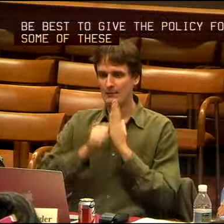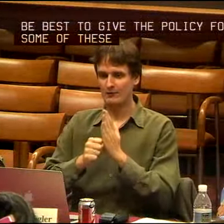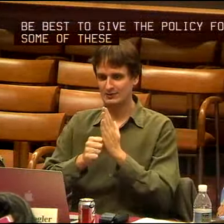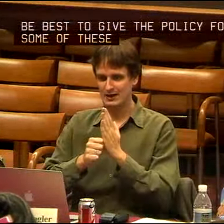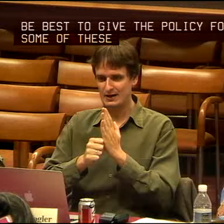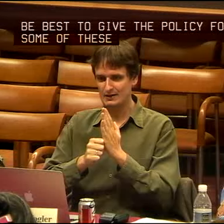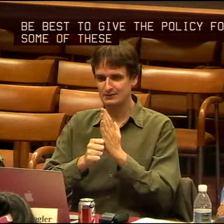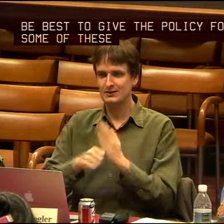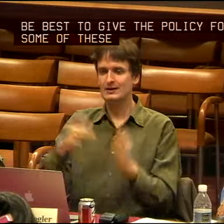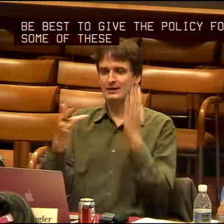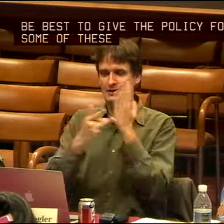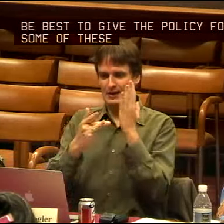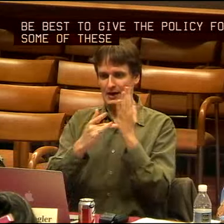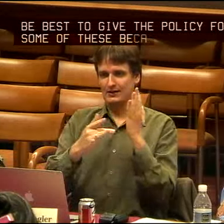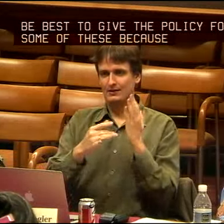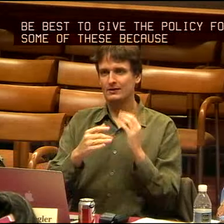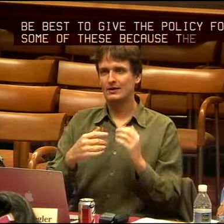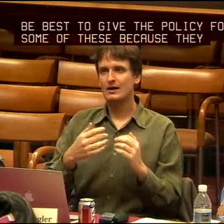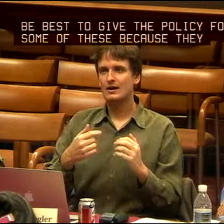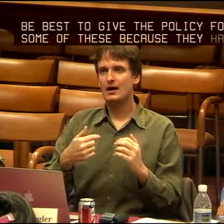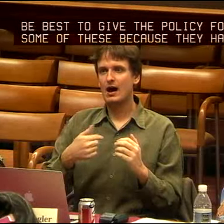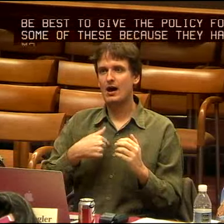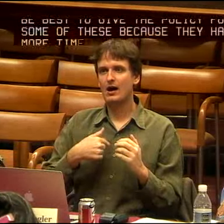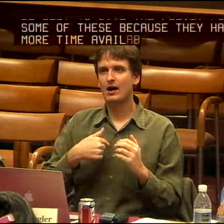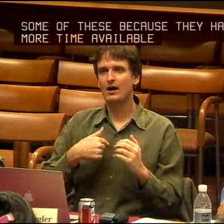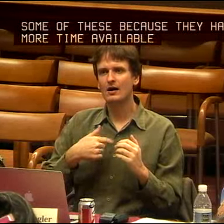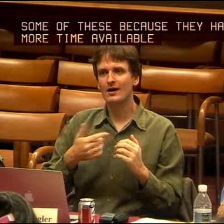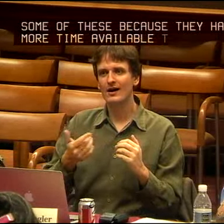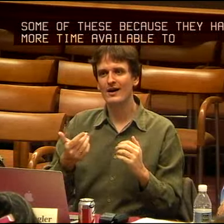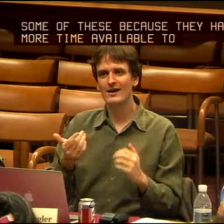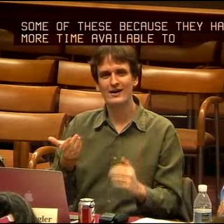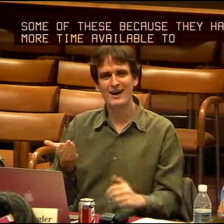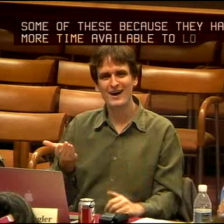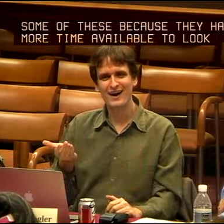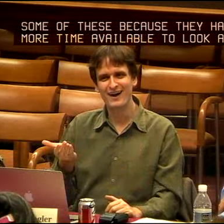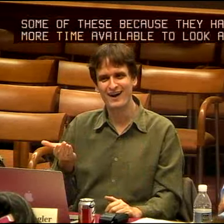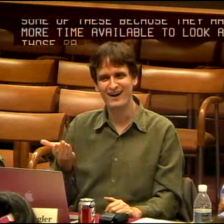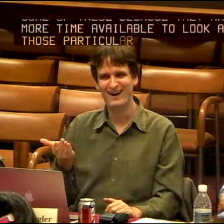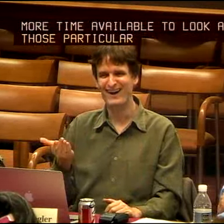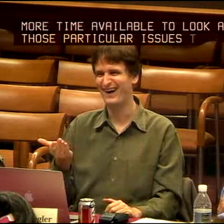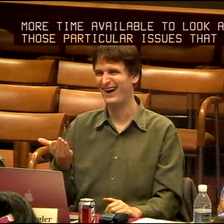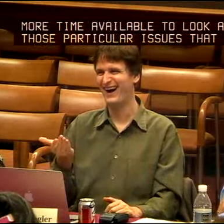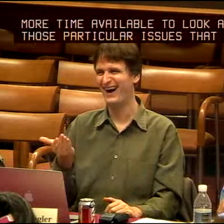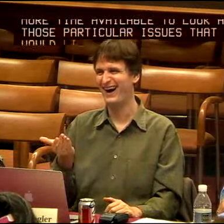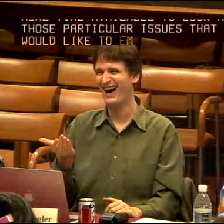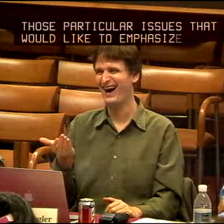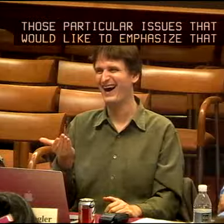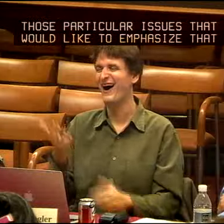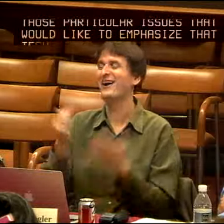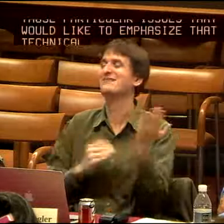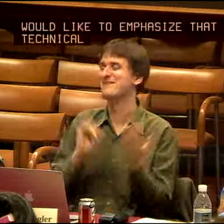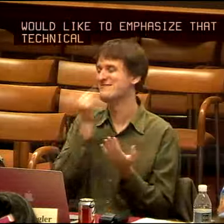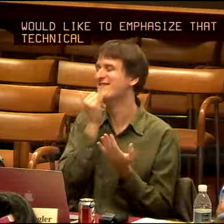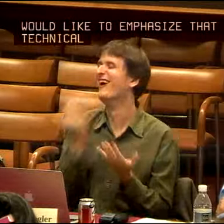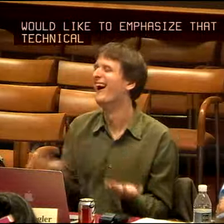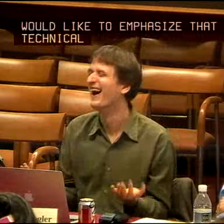issues. But I would like to emphasize that the technical subcommittees, why are people laughing? I know. Okay, maybe